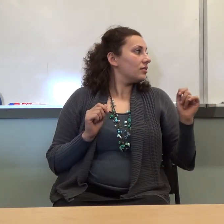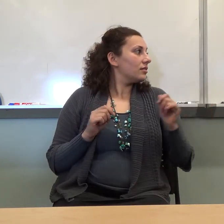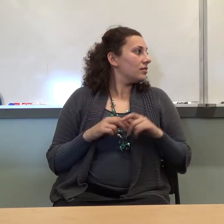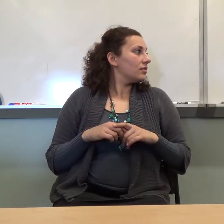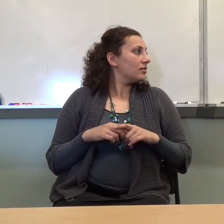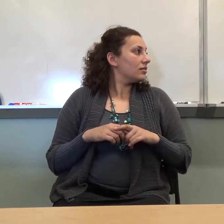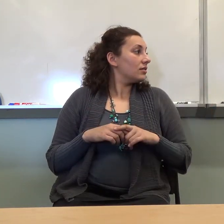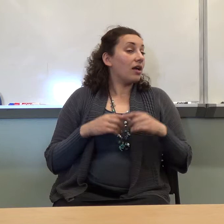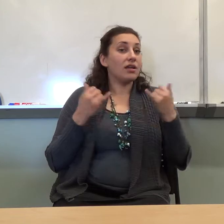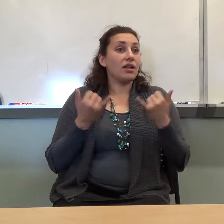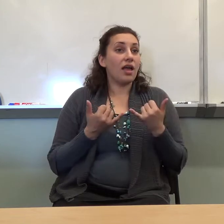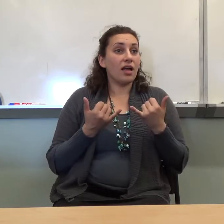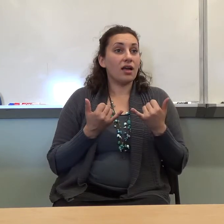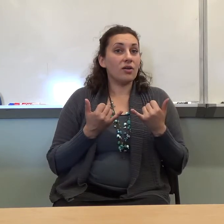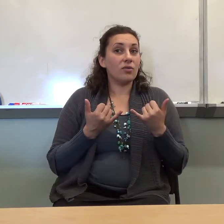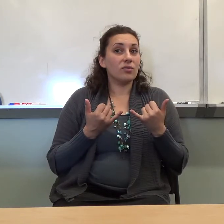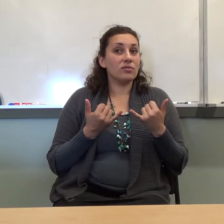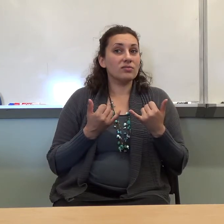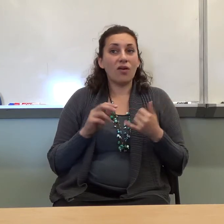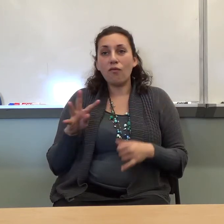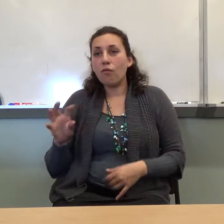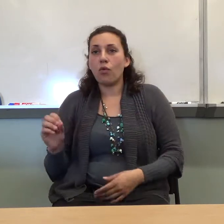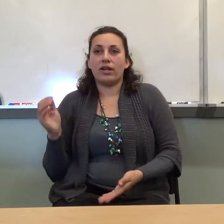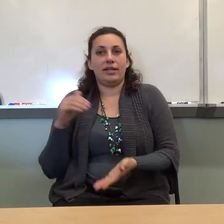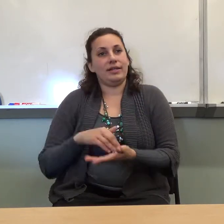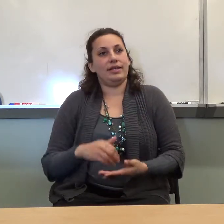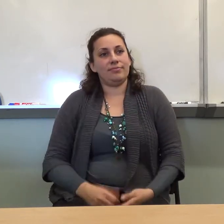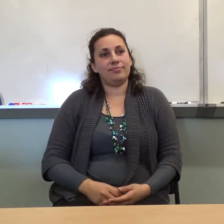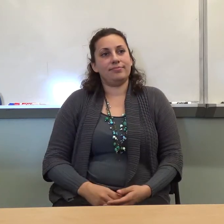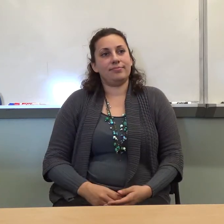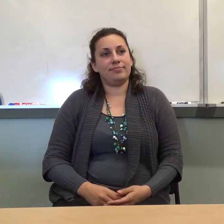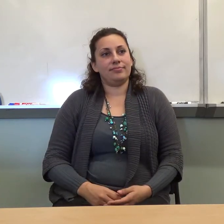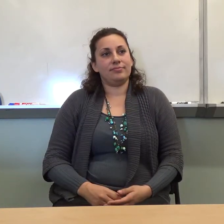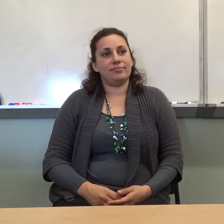Four. Now we're back to 40. That's what we started with. That's the repeater.